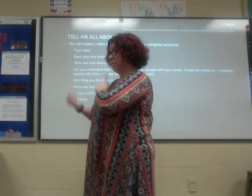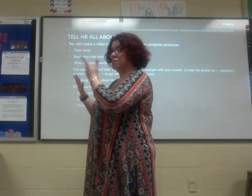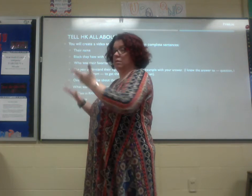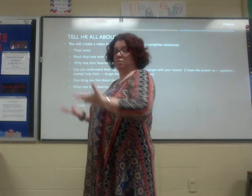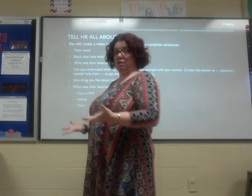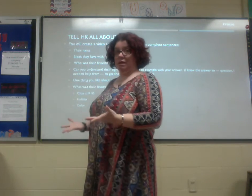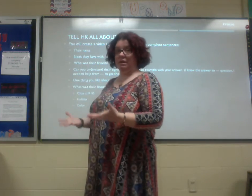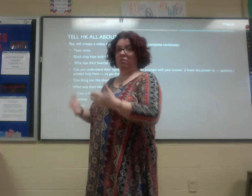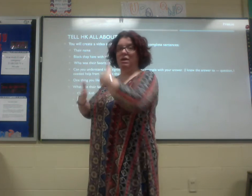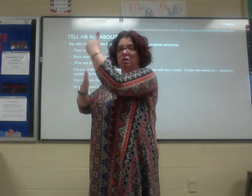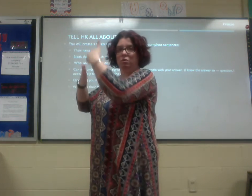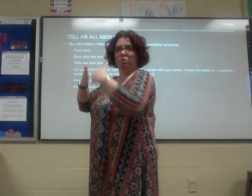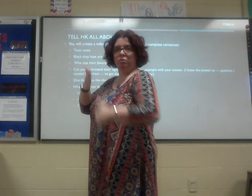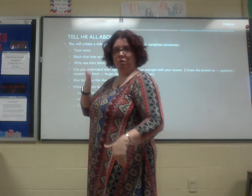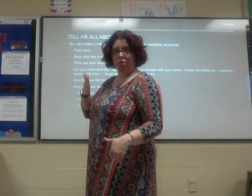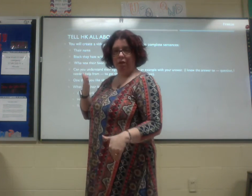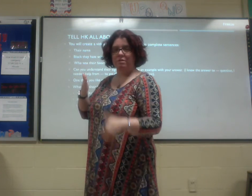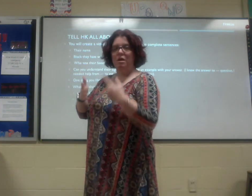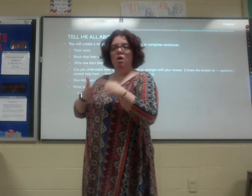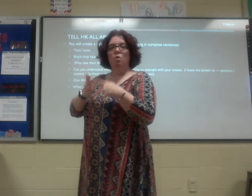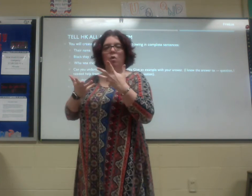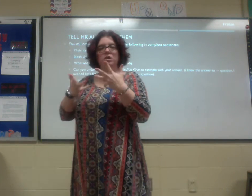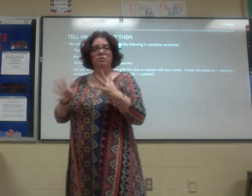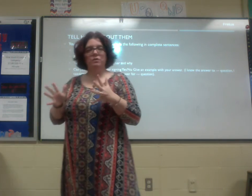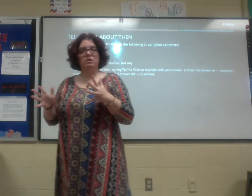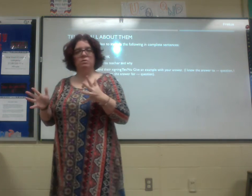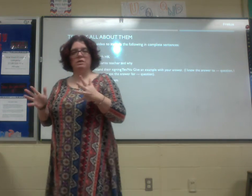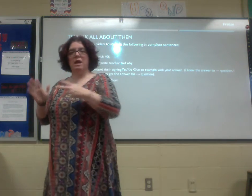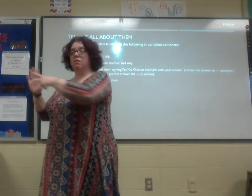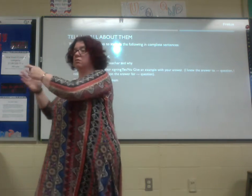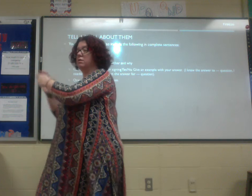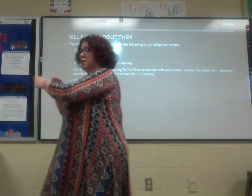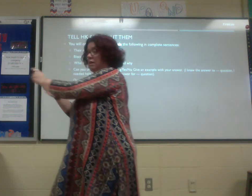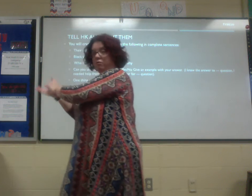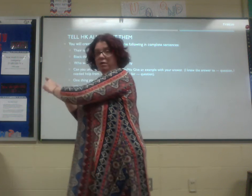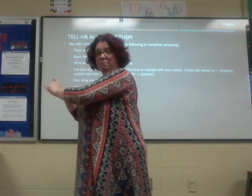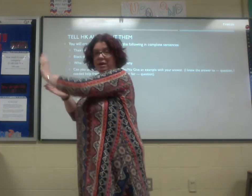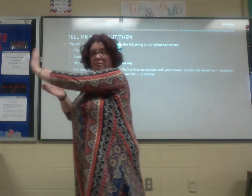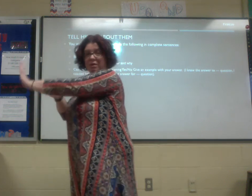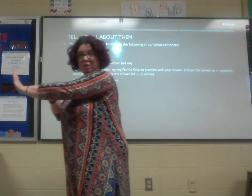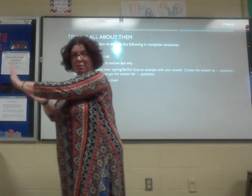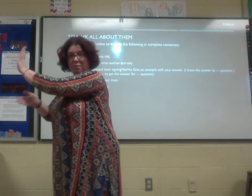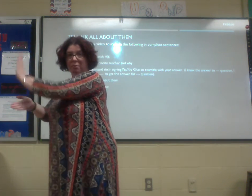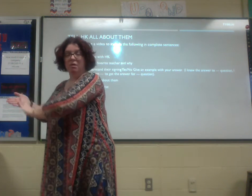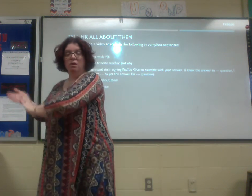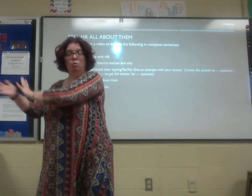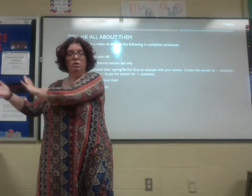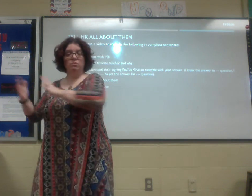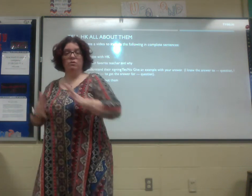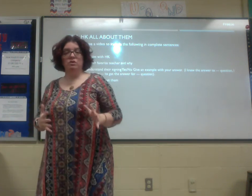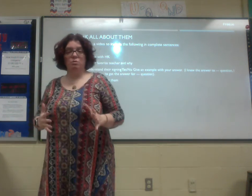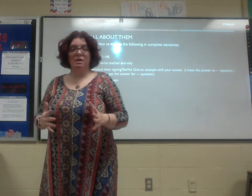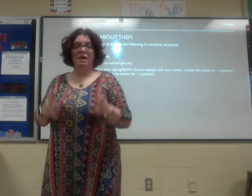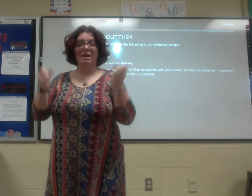They would write that down and go through the whole list. Once you're finished with that, and they've written my name on their paper, Once we finish with that, I can